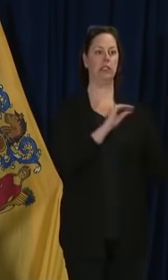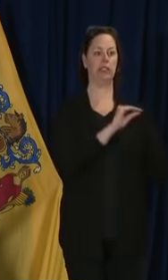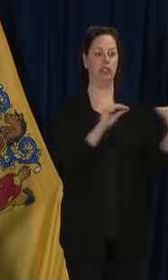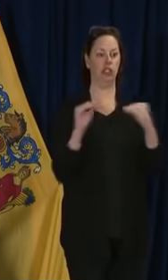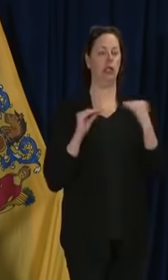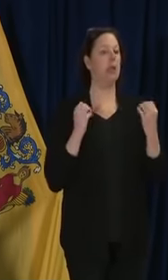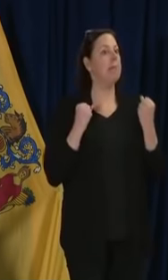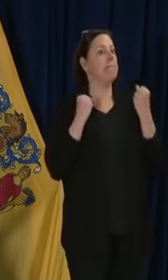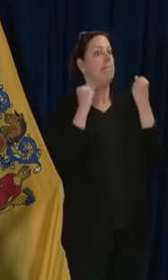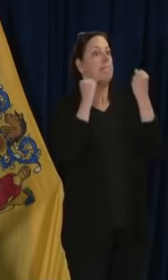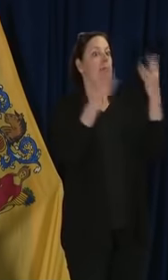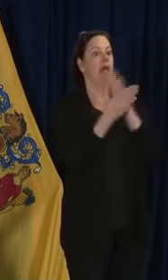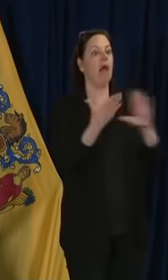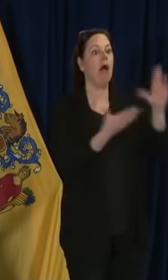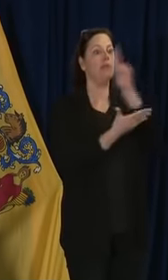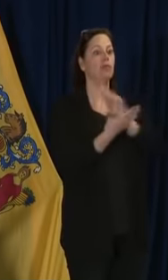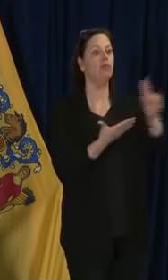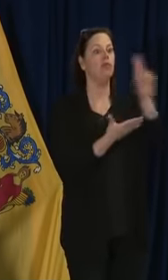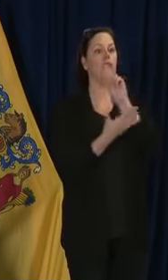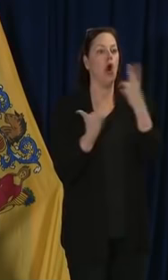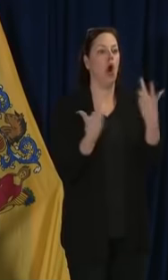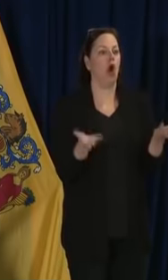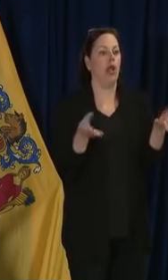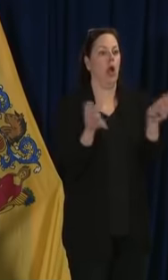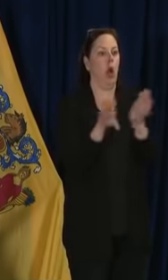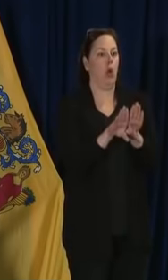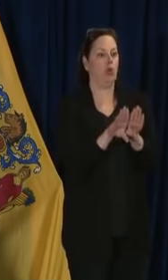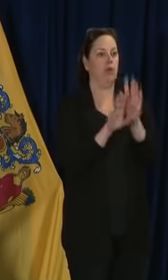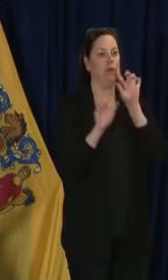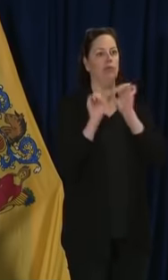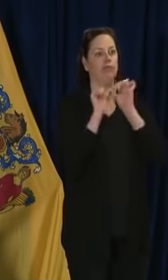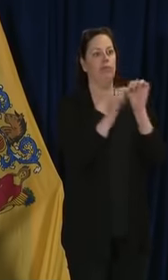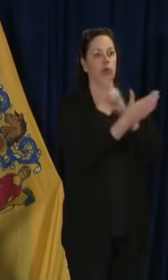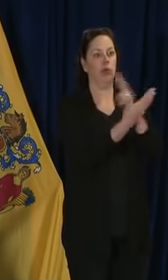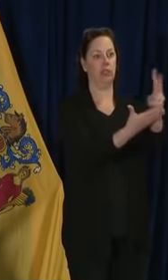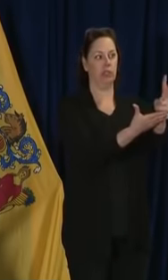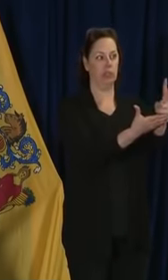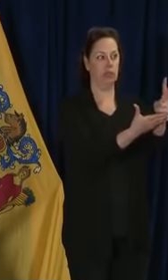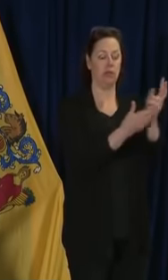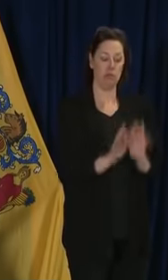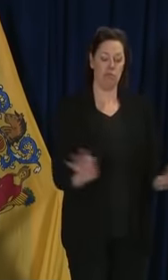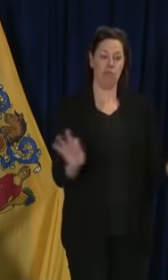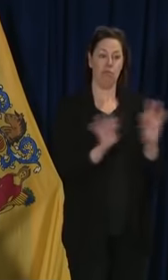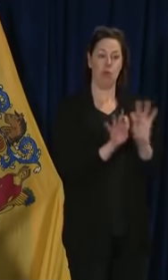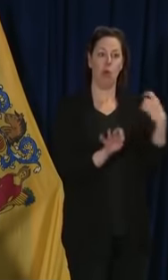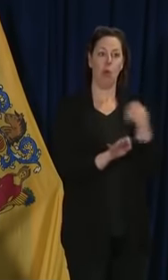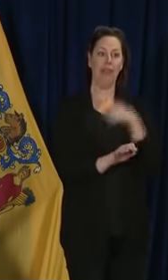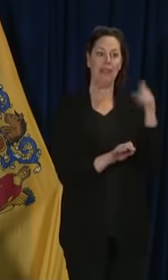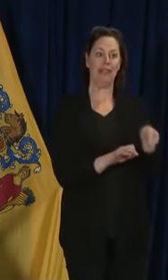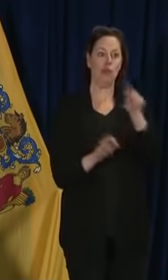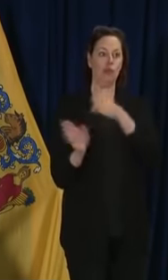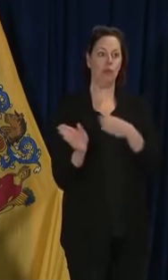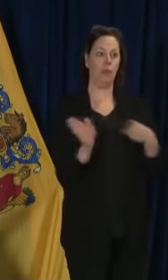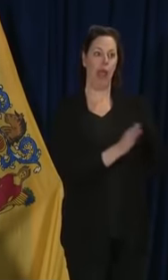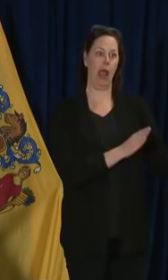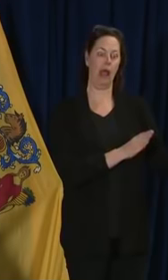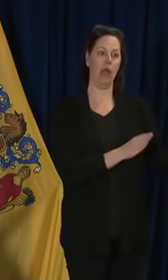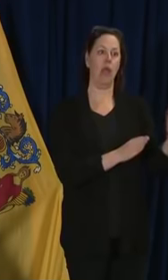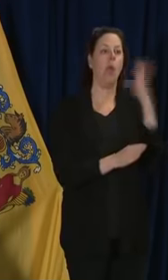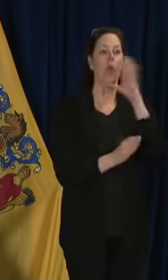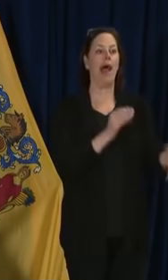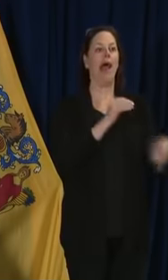had preemptively announced closures of at least 2 weeks. We all need to prepare for the likelihood that it will, in fact,